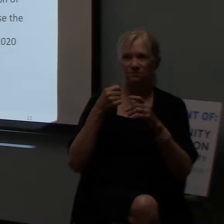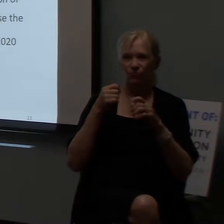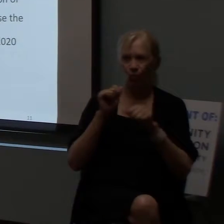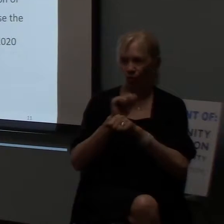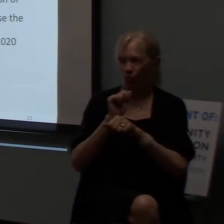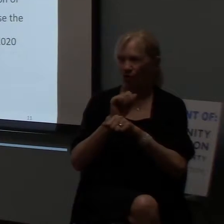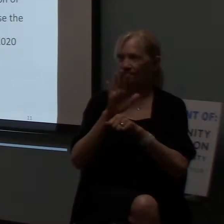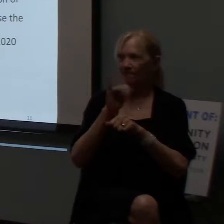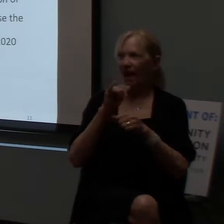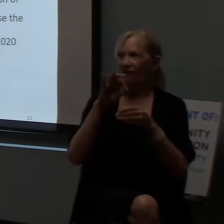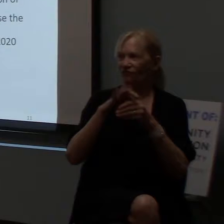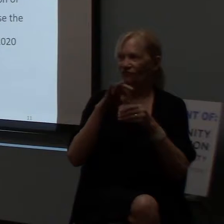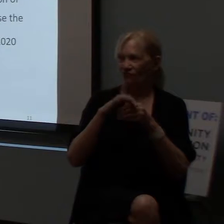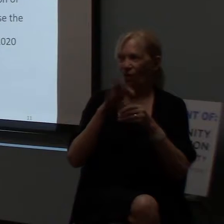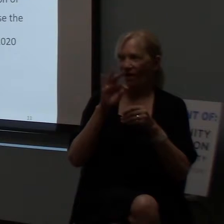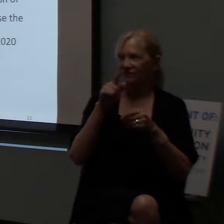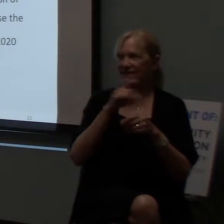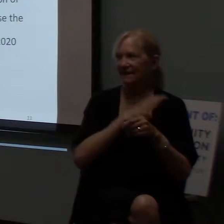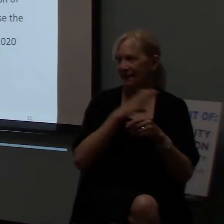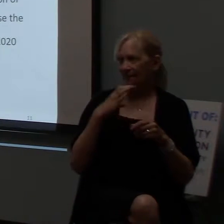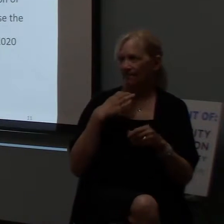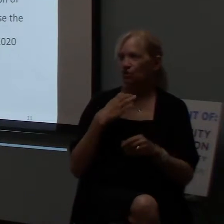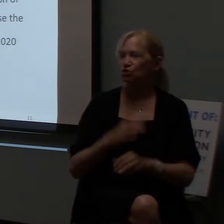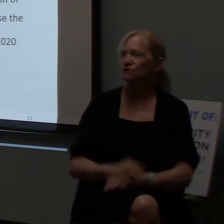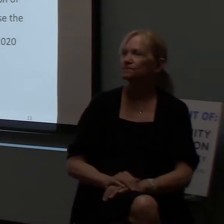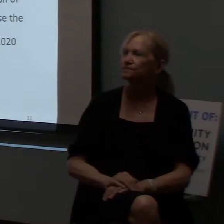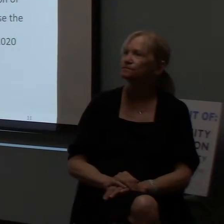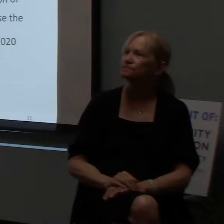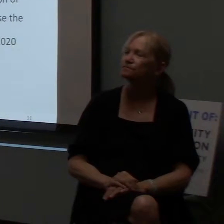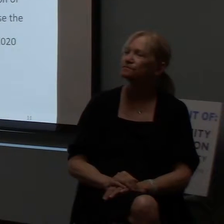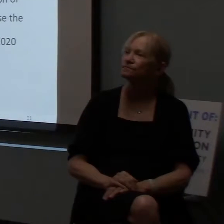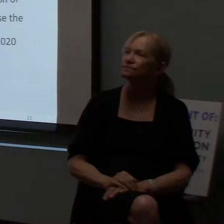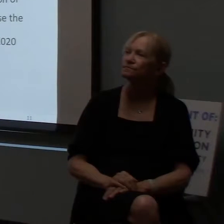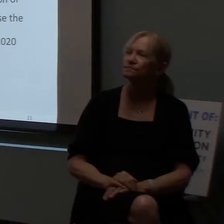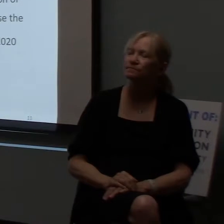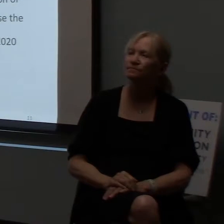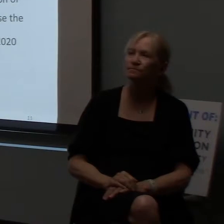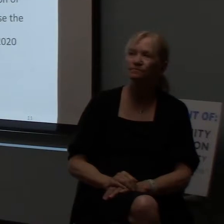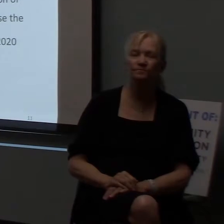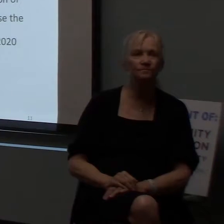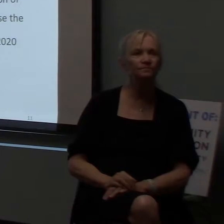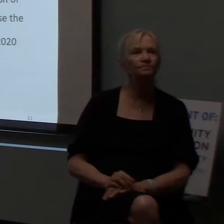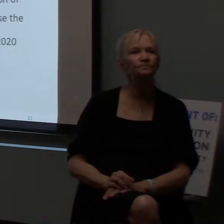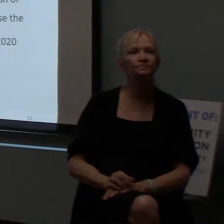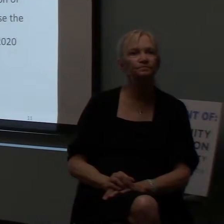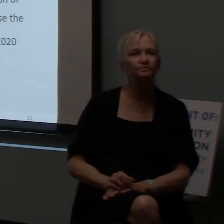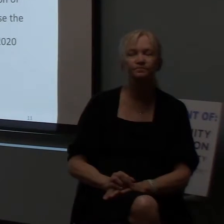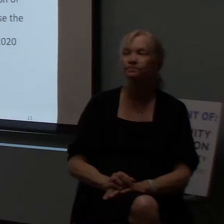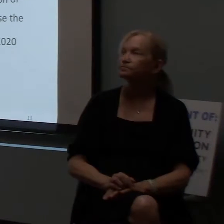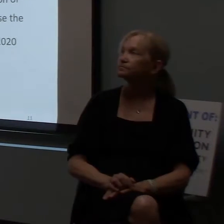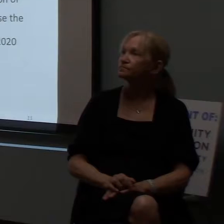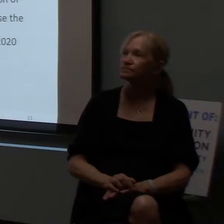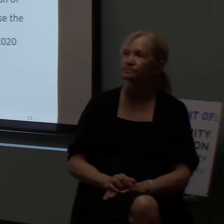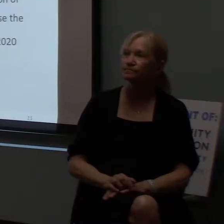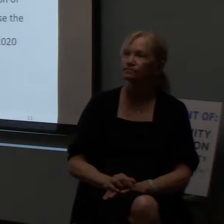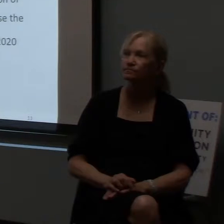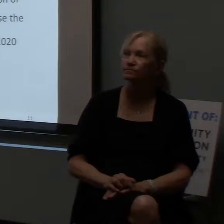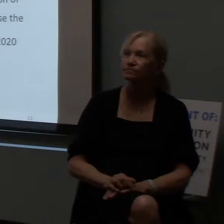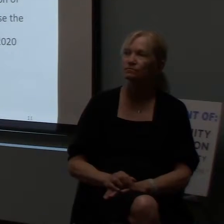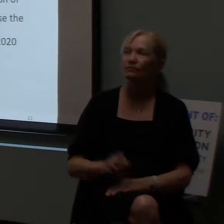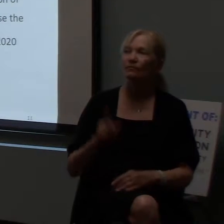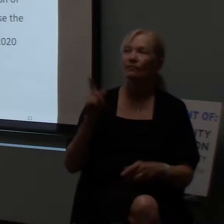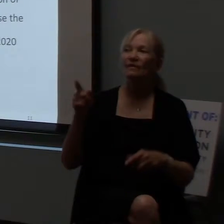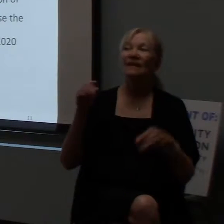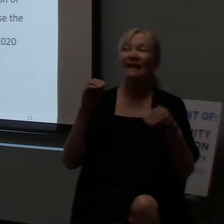basically. It's an employee person, it's not a decision-making person. In the